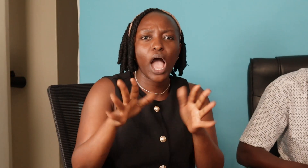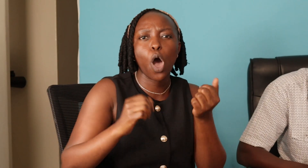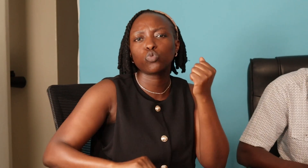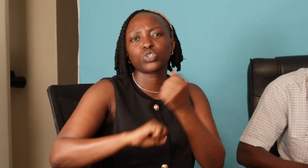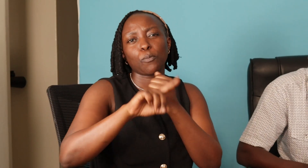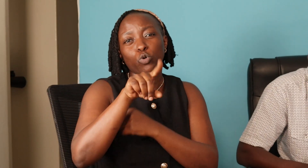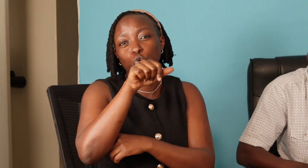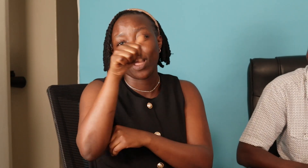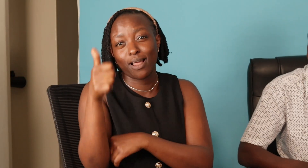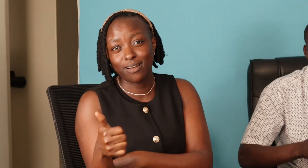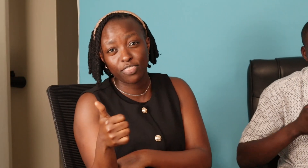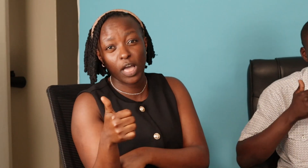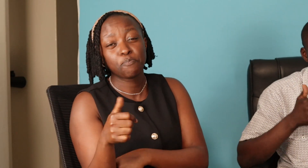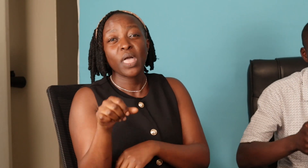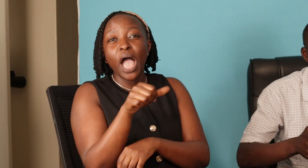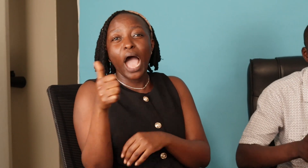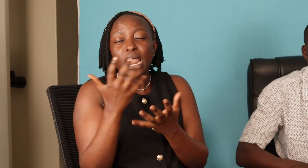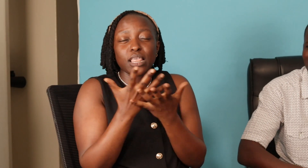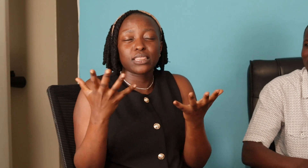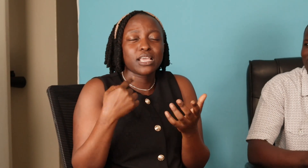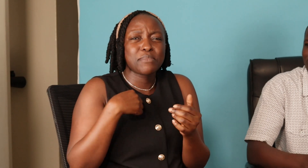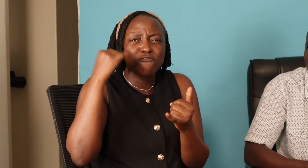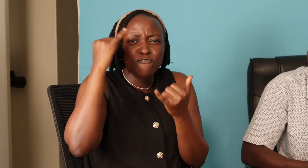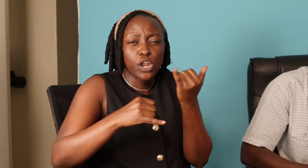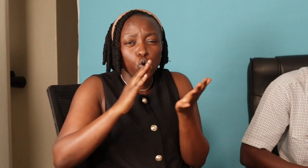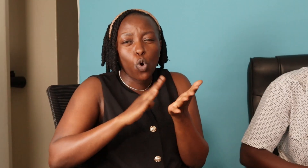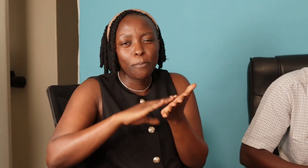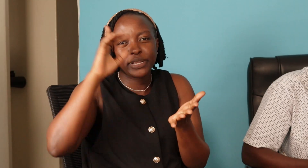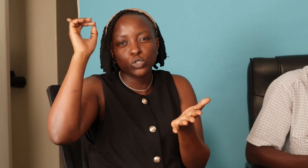learning together how to support one another. Very true. And another thing, maybe